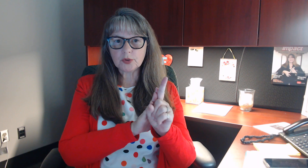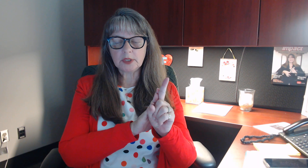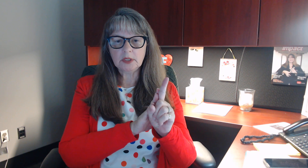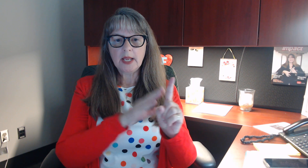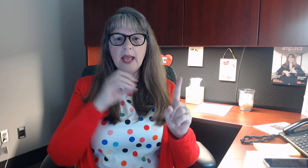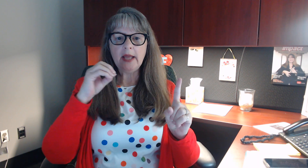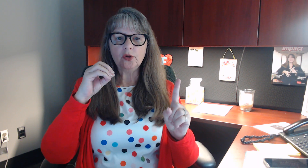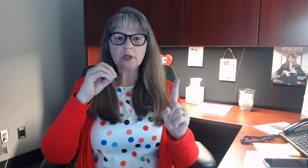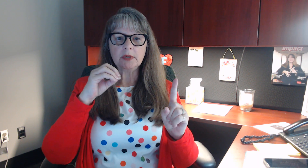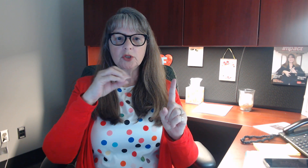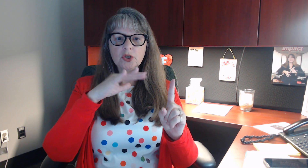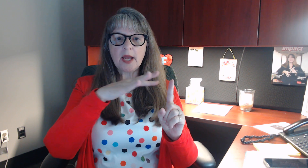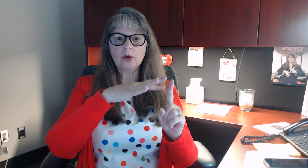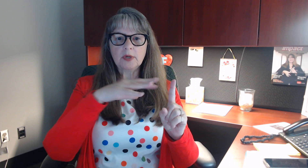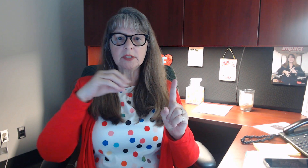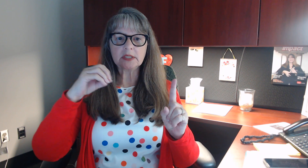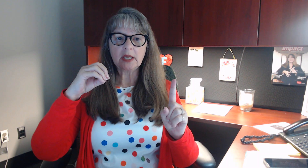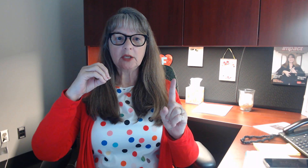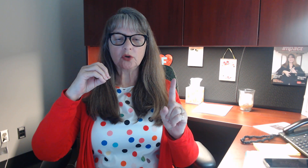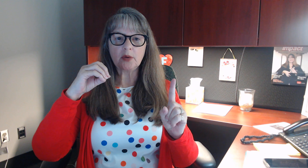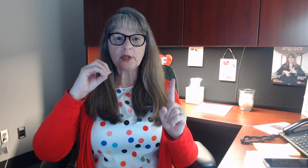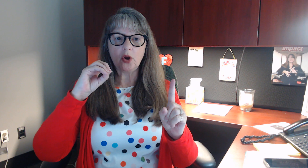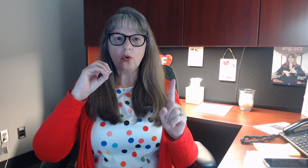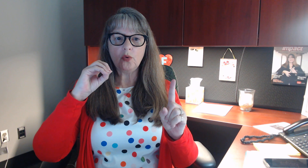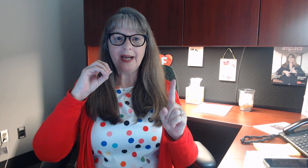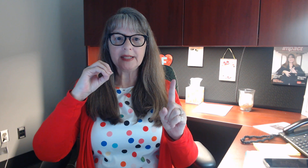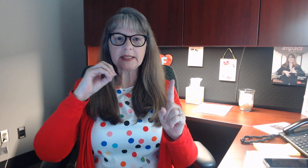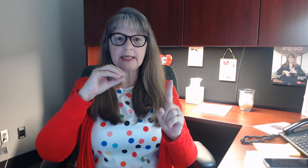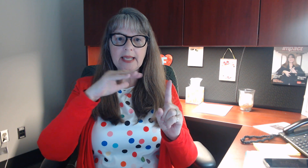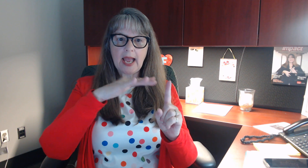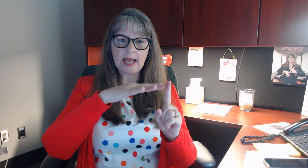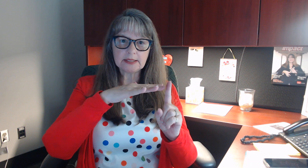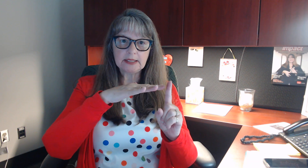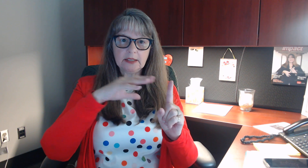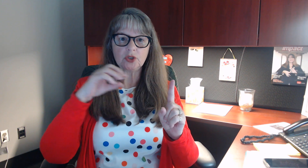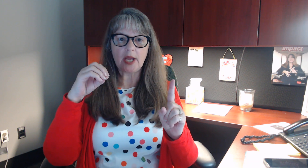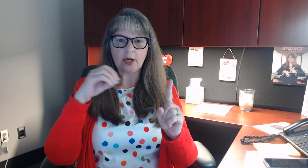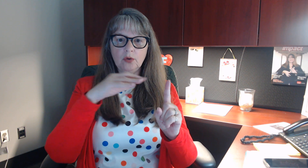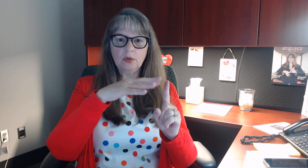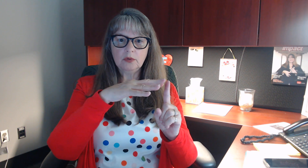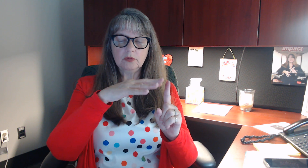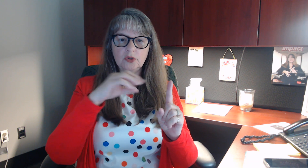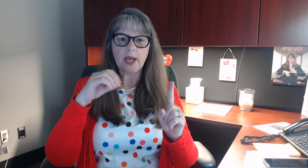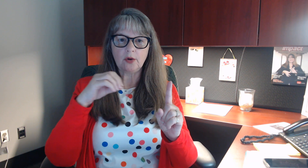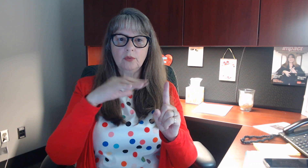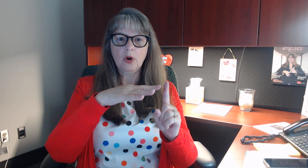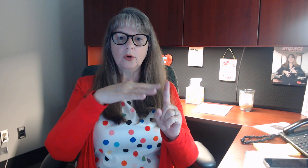person, and you can be a shadow because it starts out with the O and it's casting a shadow, or you could